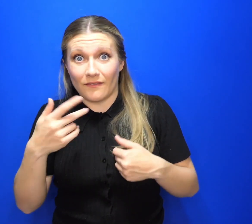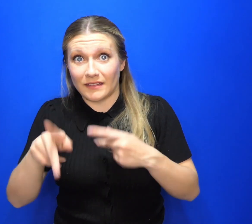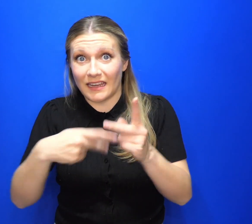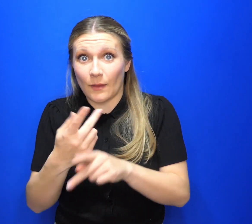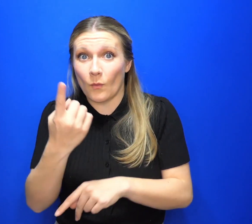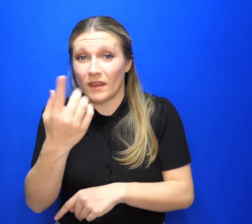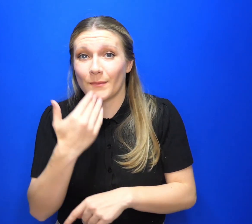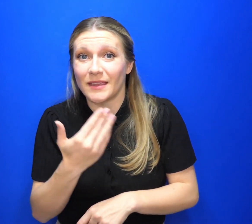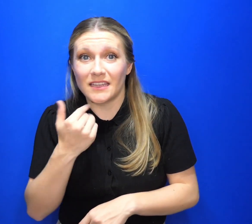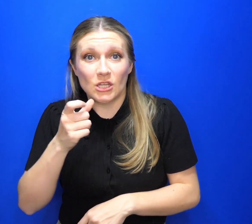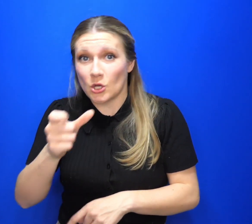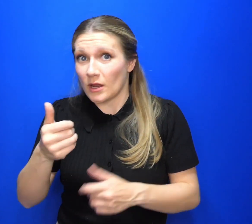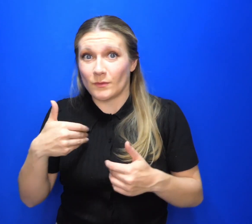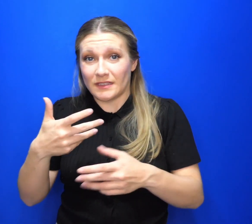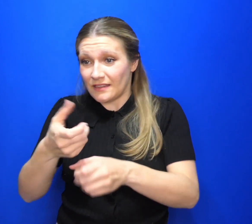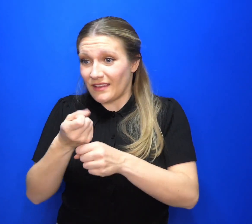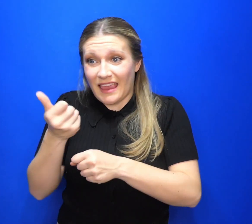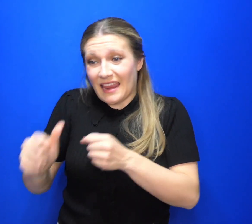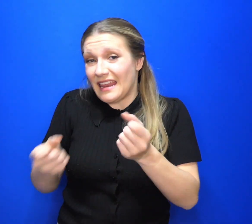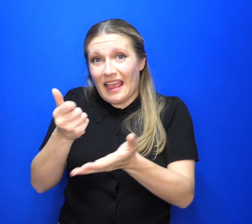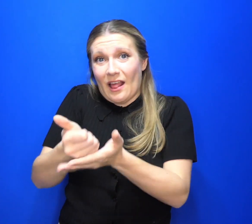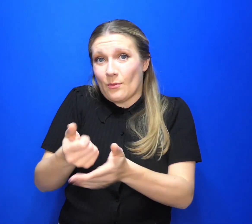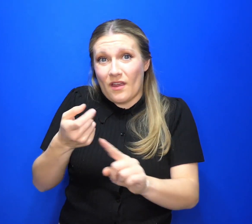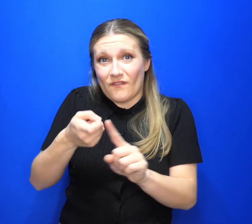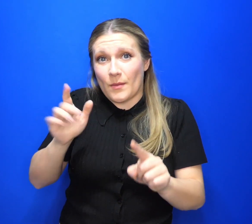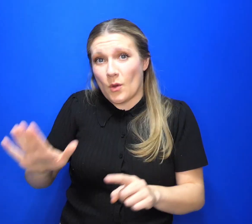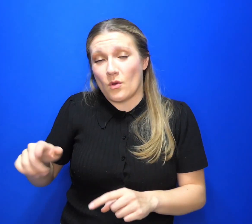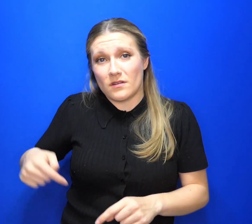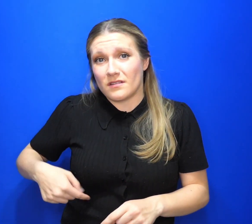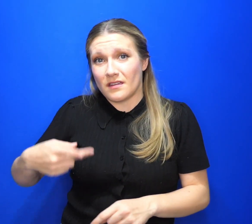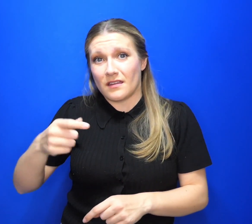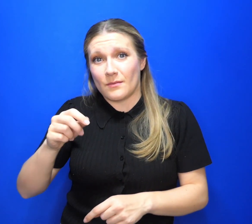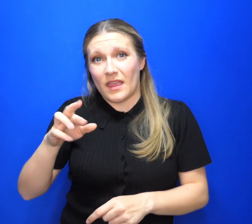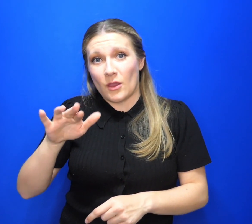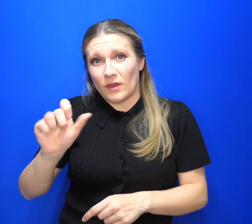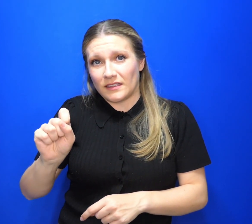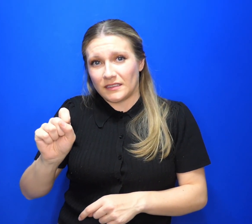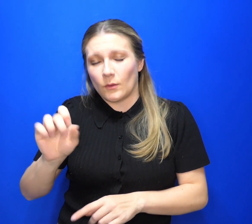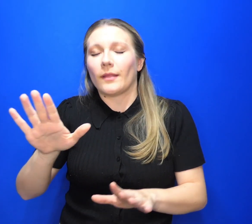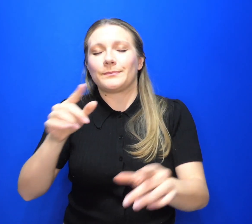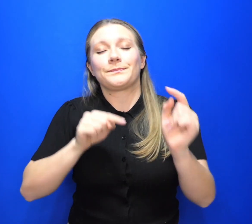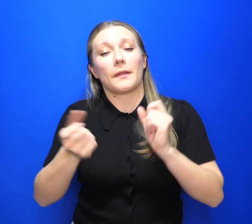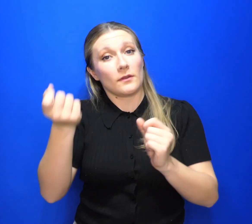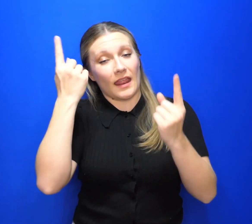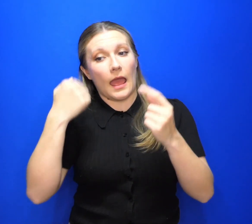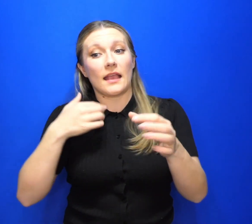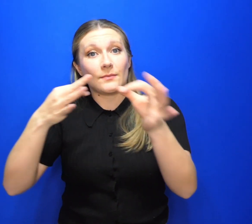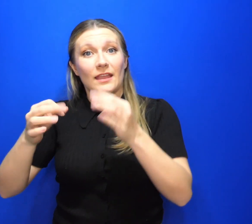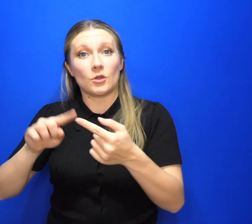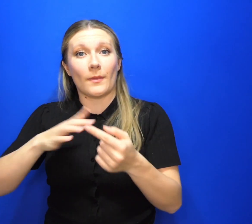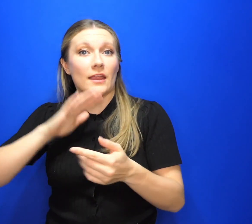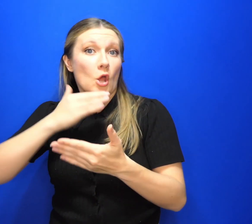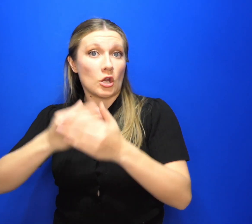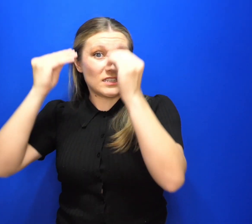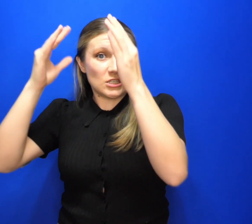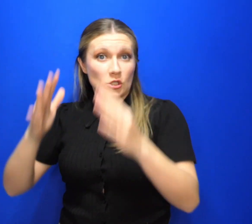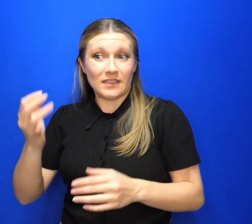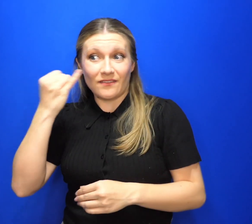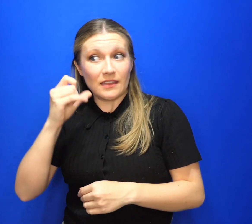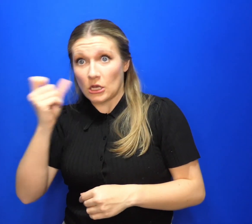the way I used to explain it to one of my daughter's teachers when they wouldn't understand, I said, look, here's Arden right now. Her blood sugar's perfect. If I take this pump